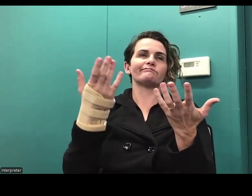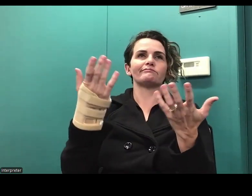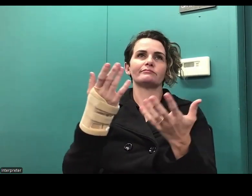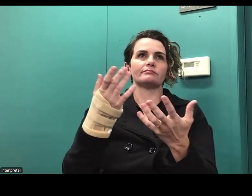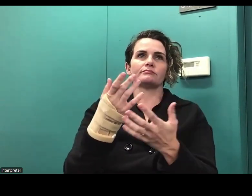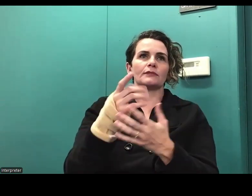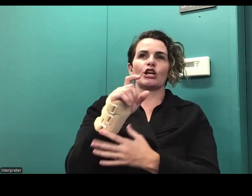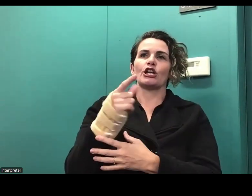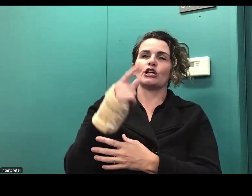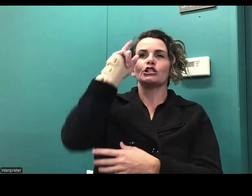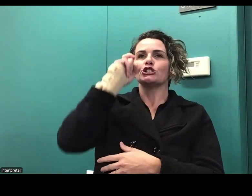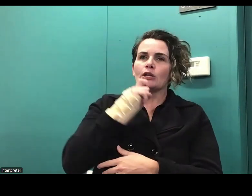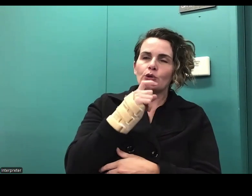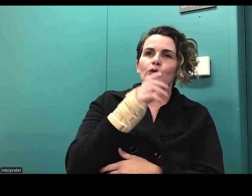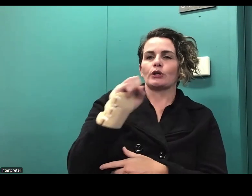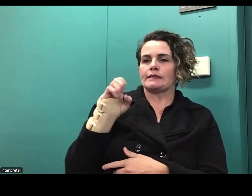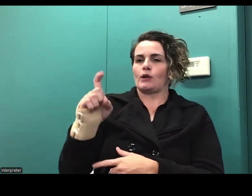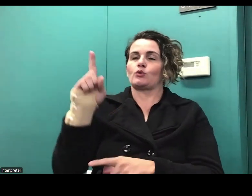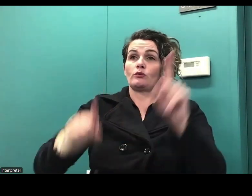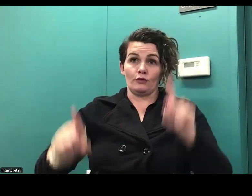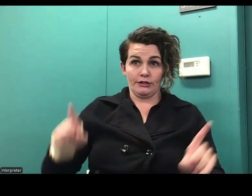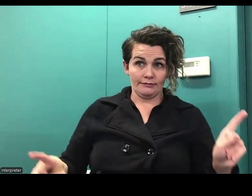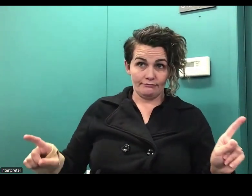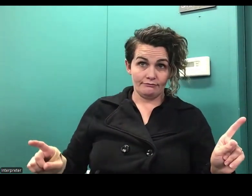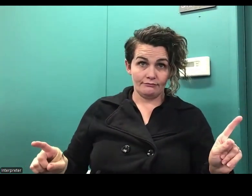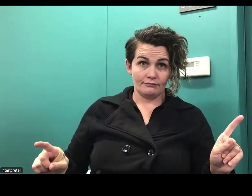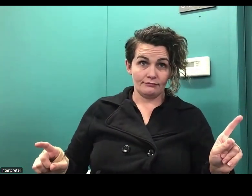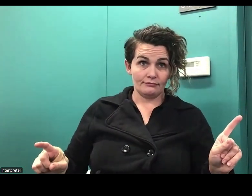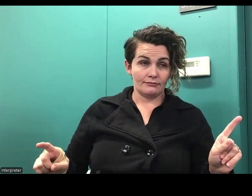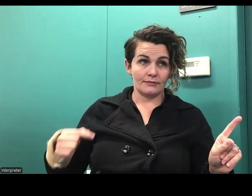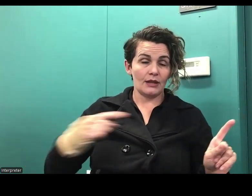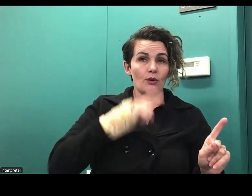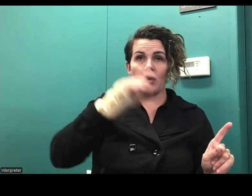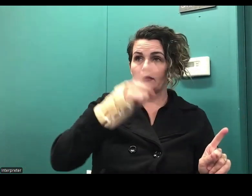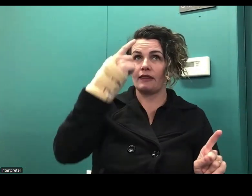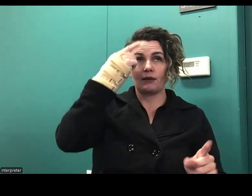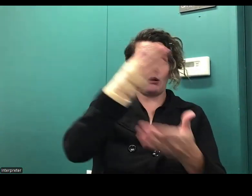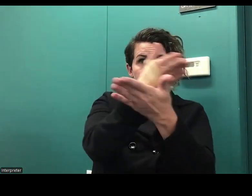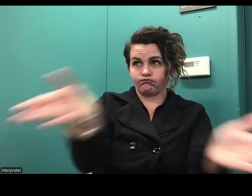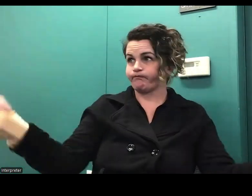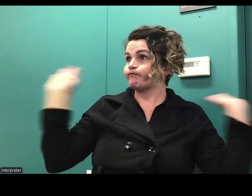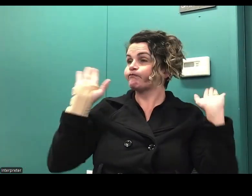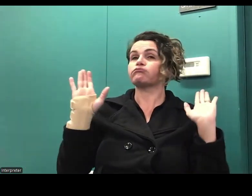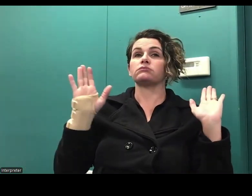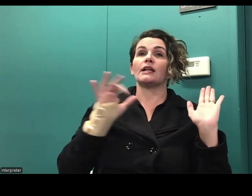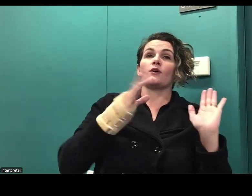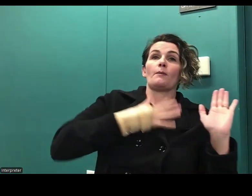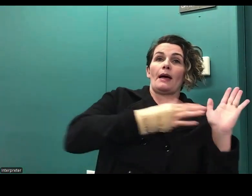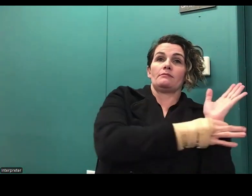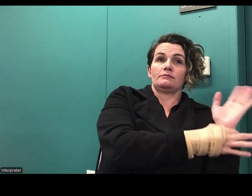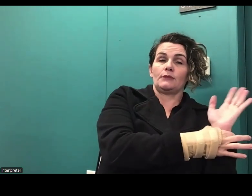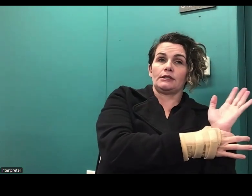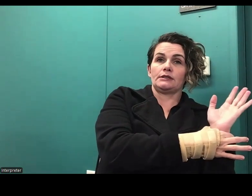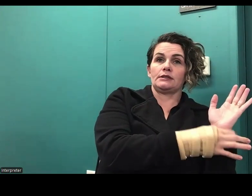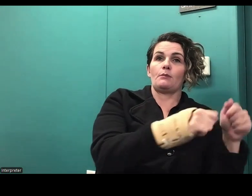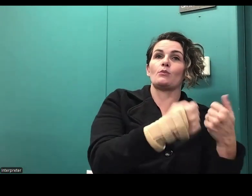gender and sexual diversity, we got to think of the whole gamut. So if my bracelet